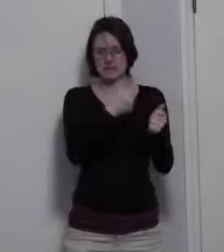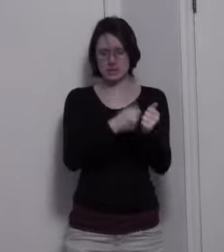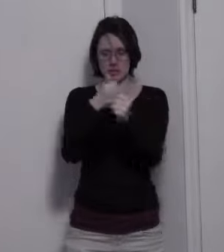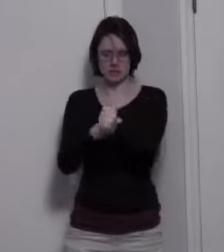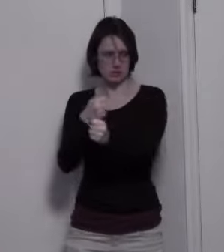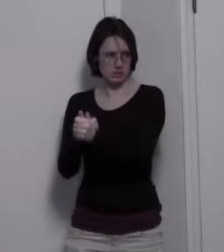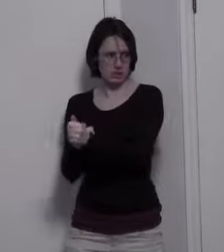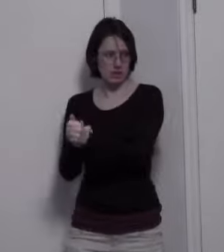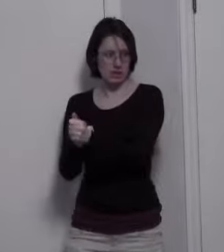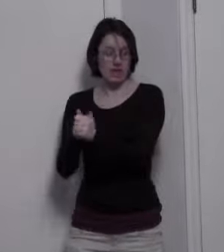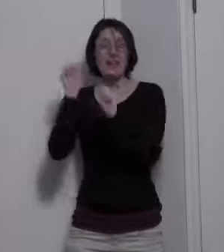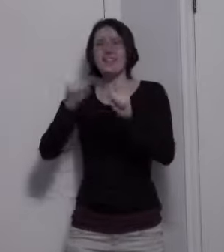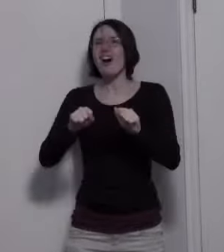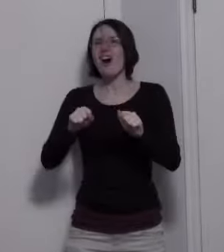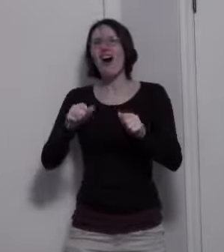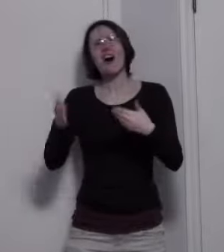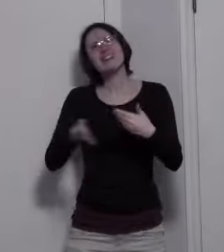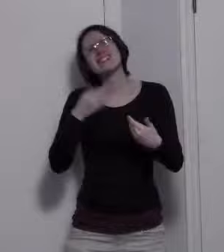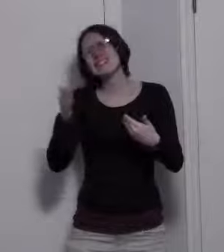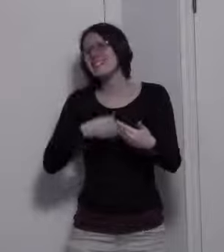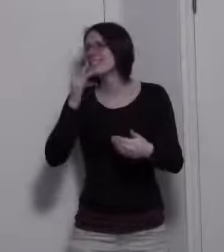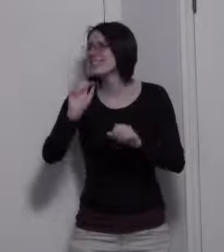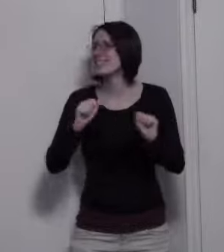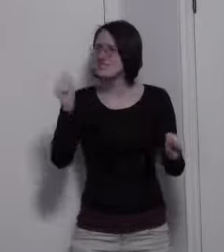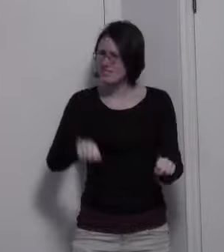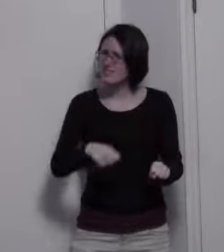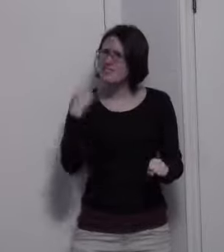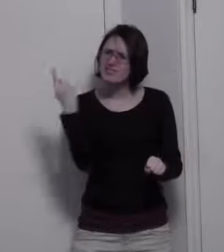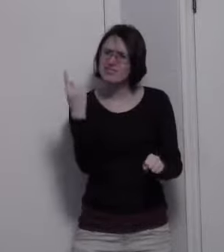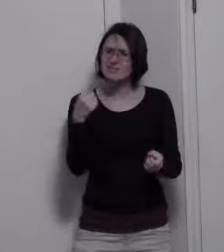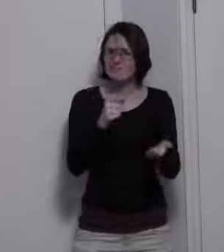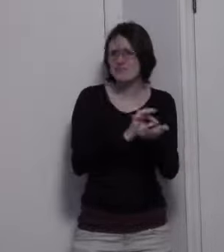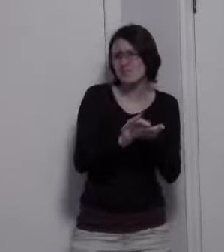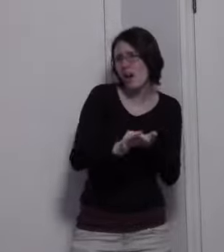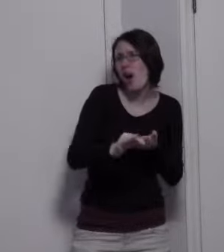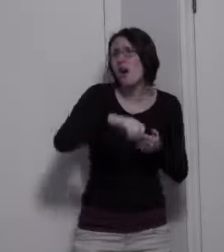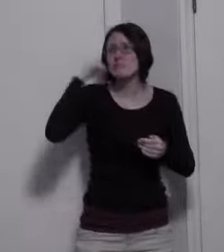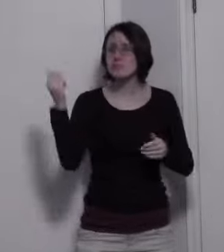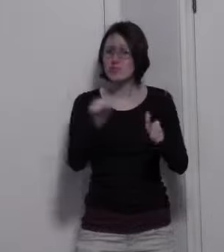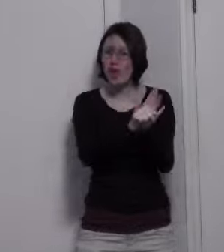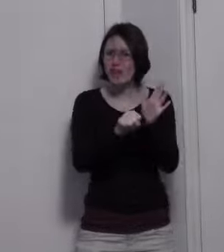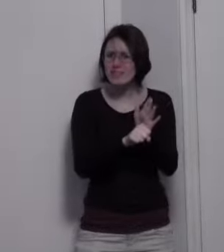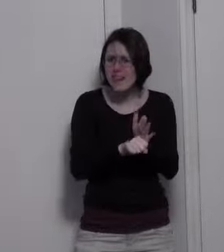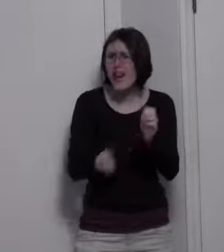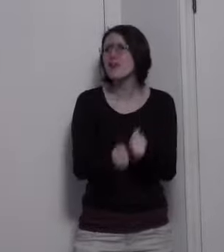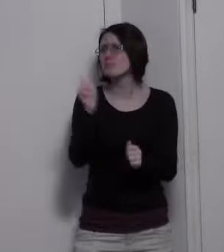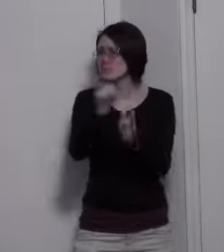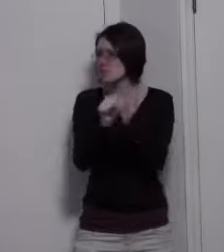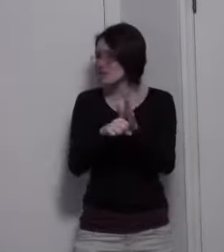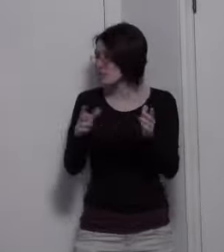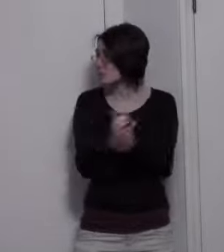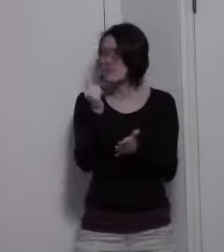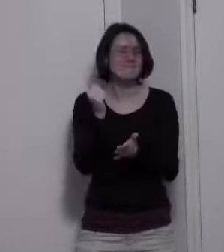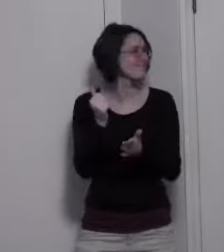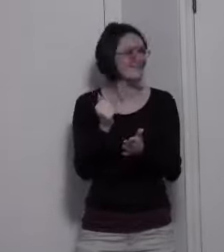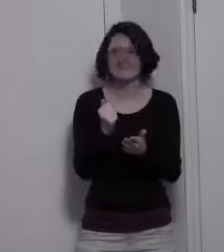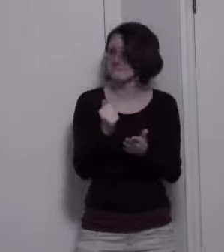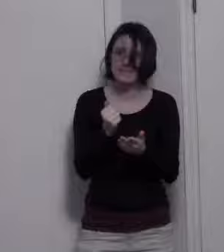just counting up the choices of these states. U.S. states are different. Consider this. California has about